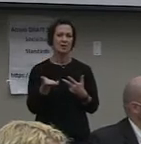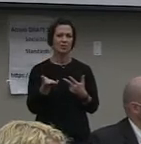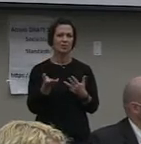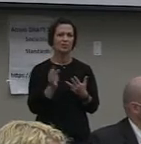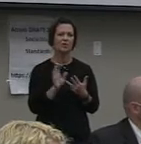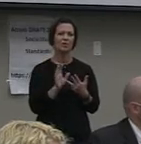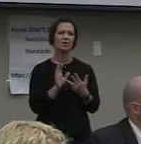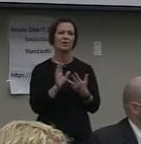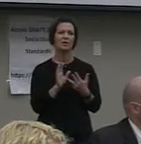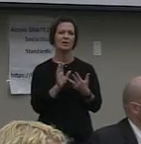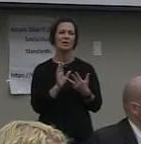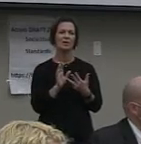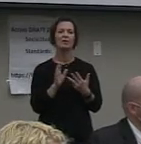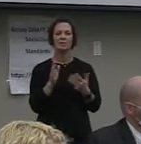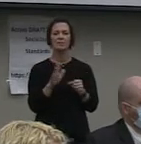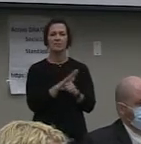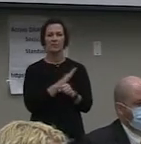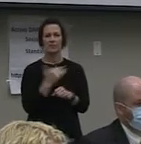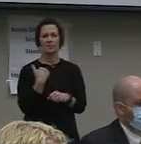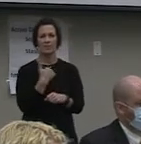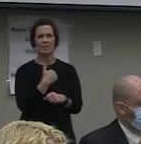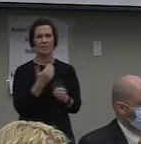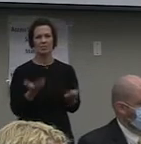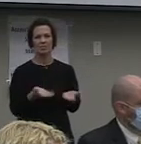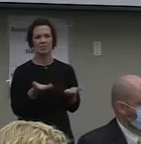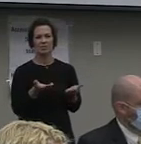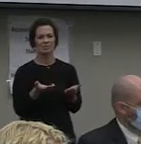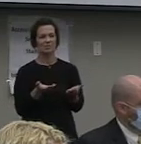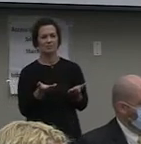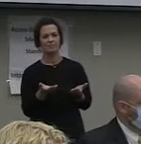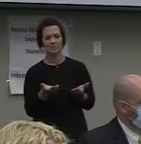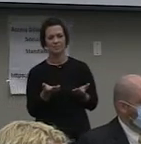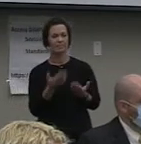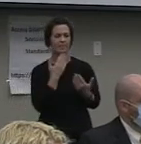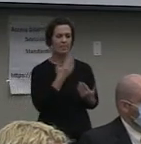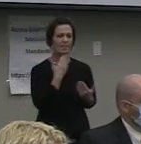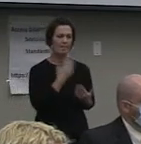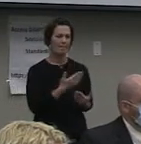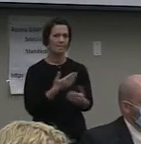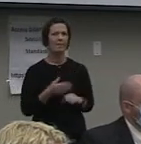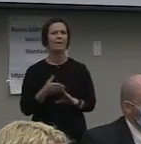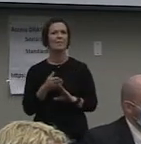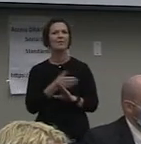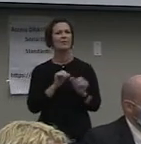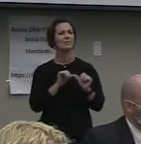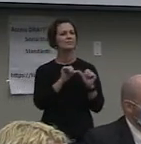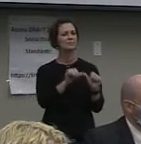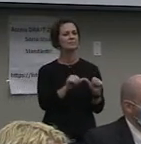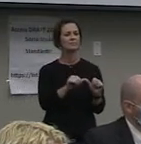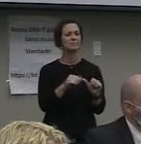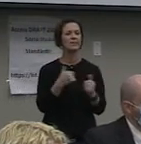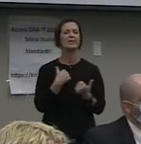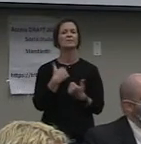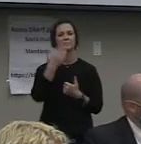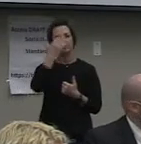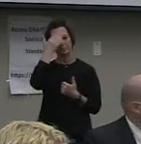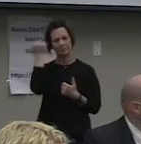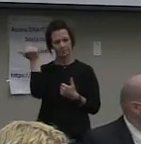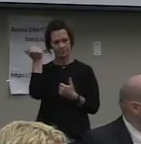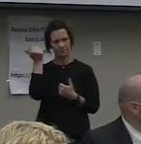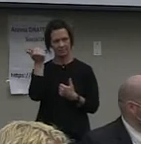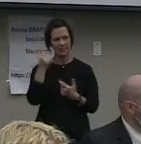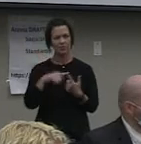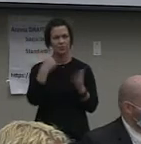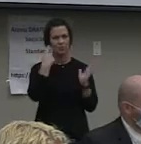is present. You have a quorum. Thank you. Before we proceed, I neglected to sufficiently, I